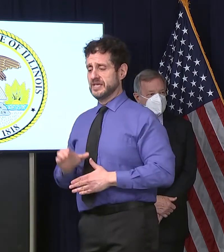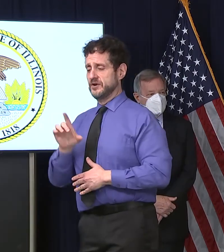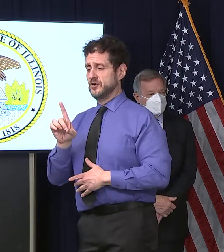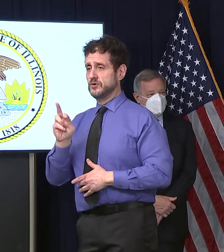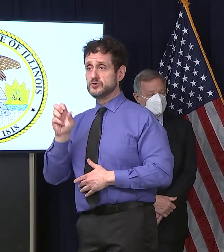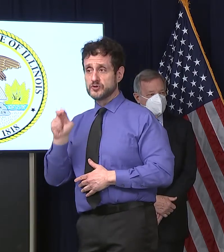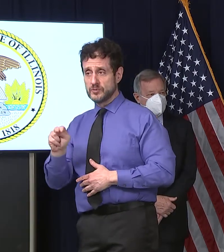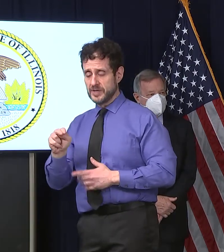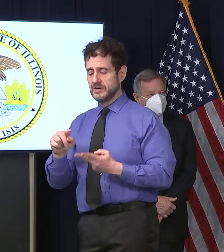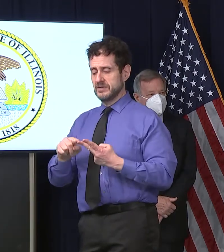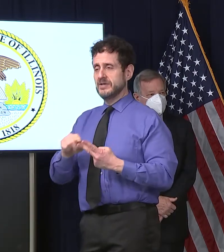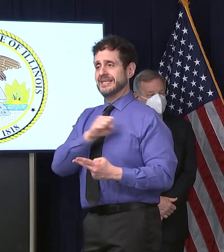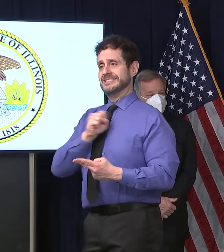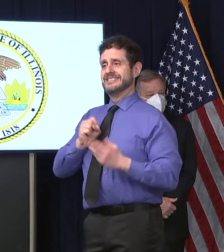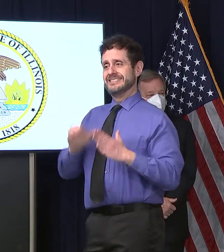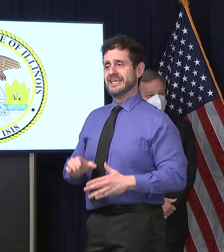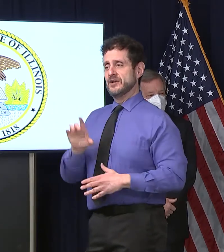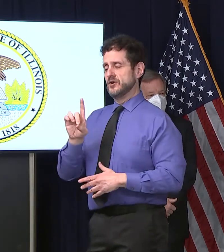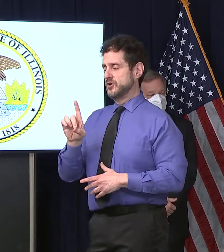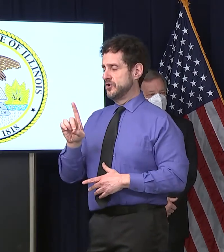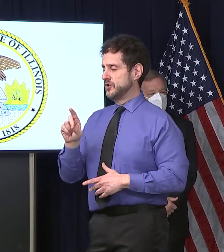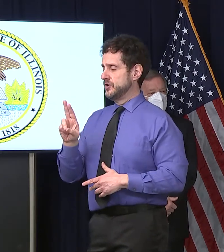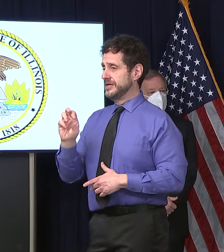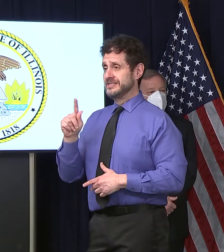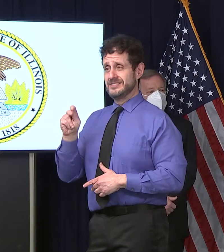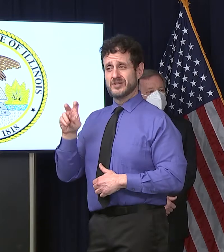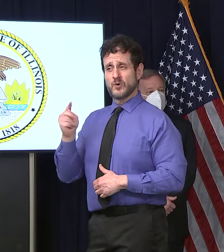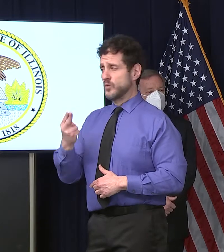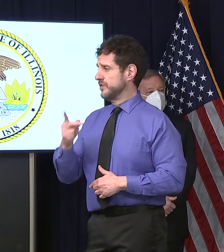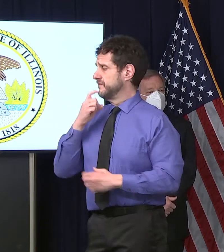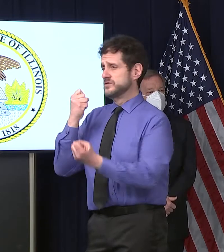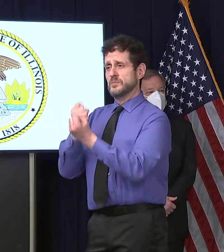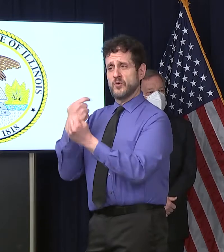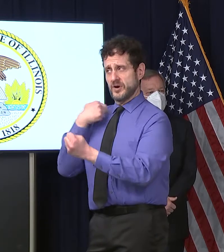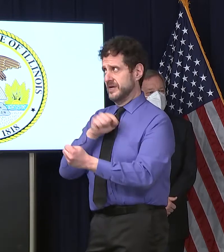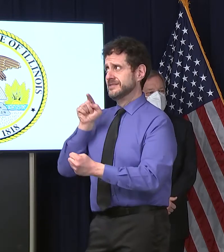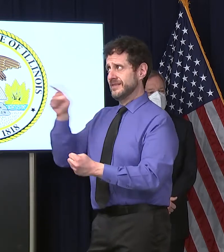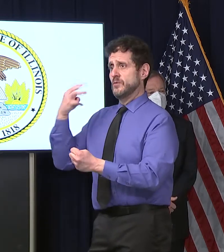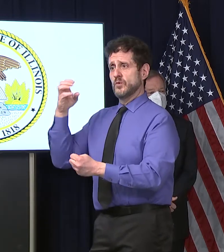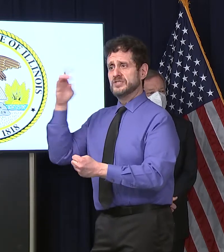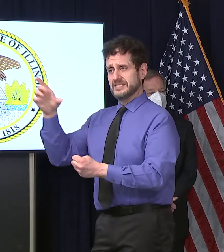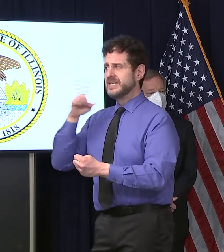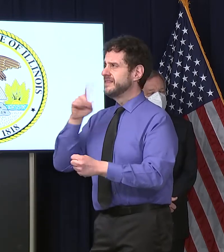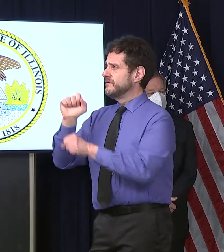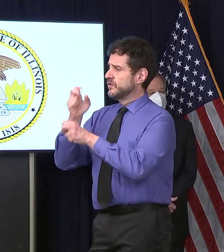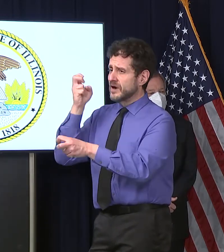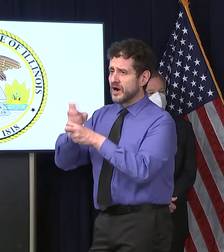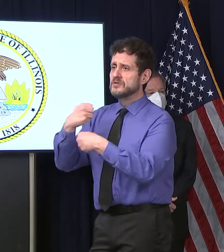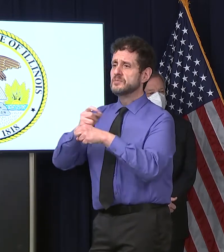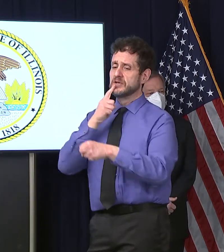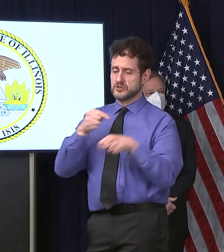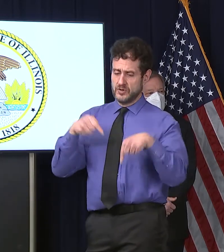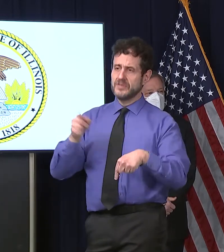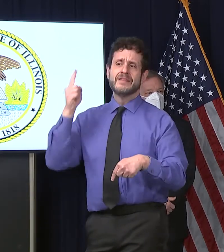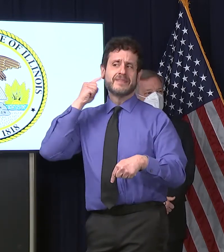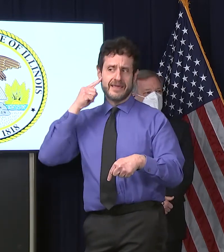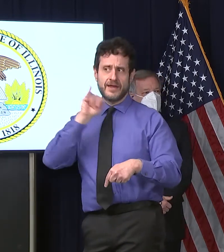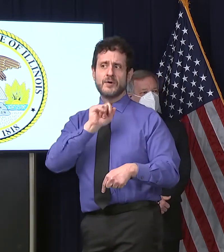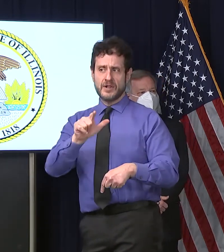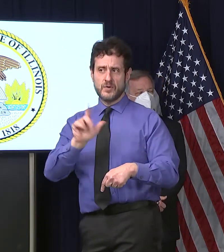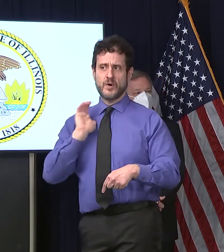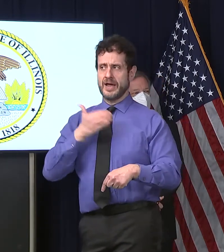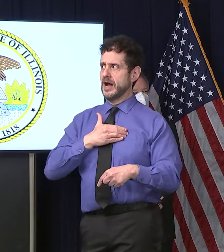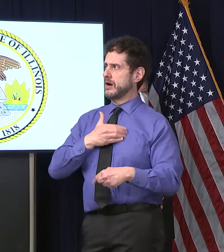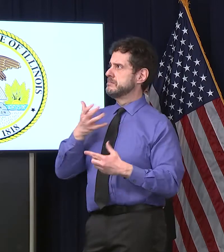who have been incredible allies to us in Washington and made sure that Illinois voices are heard. And